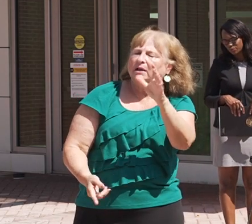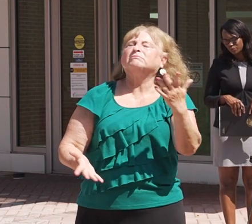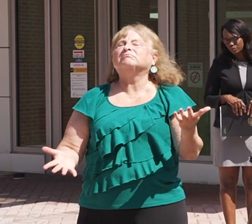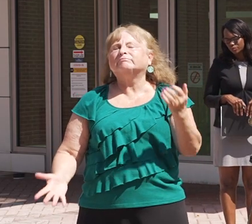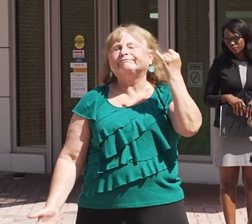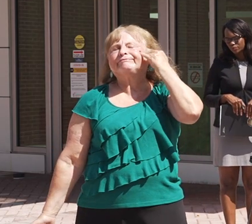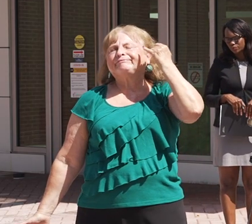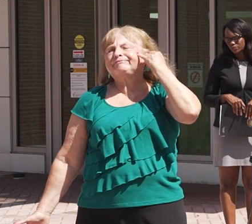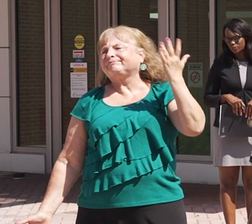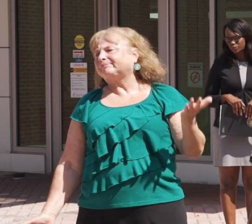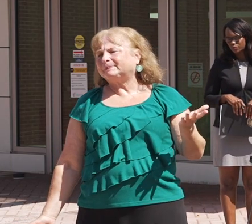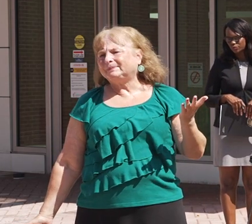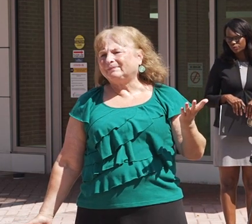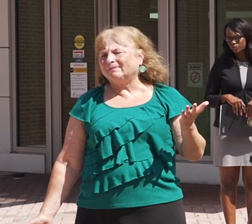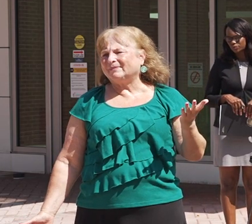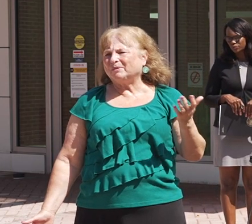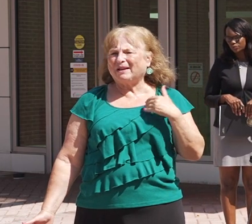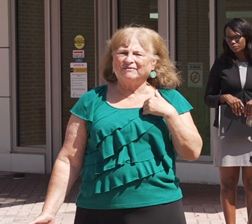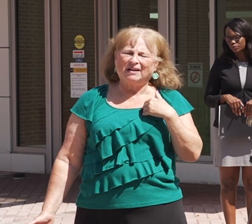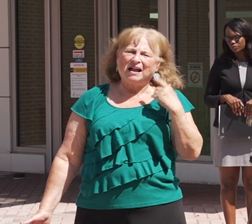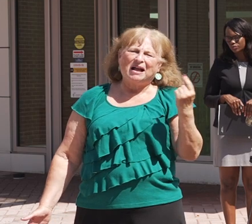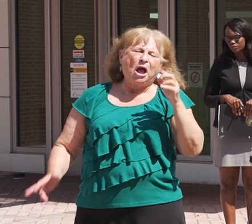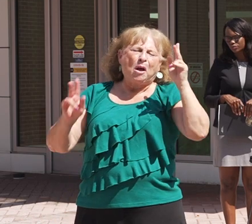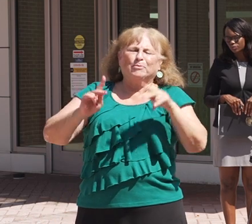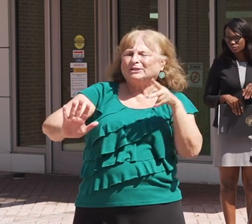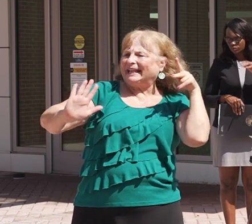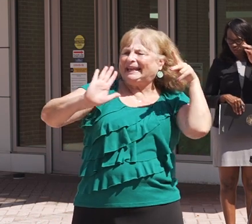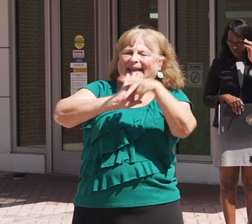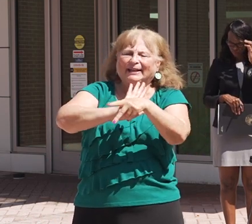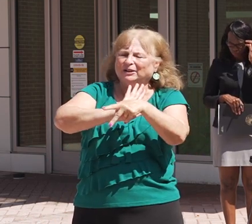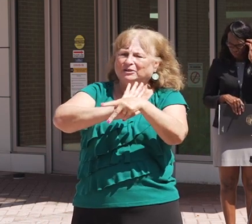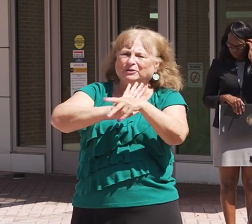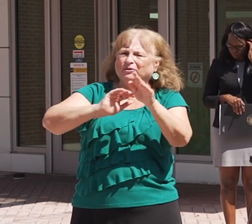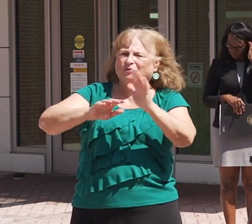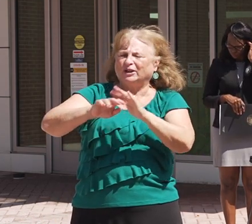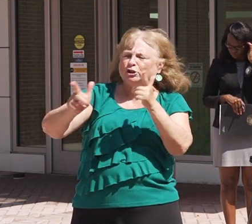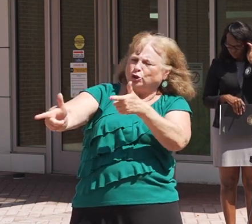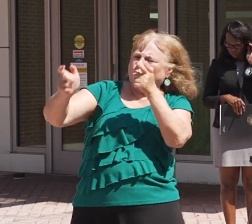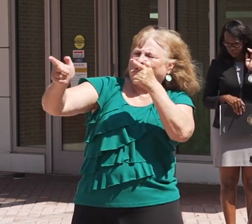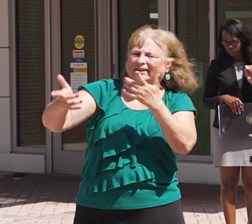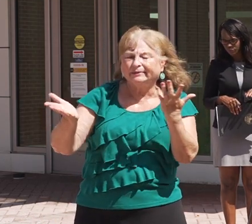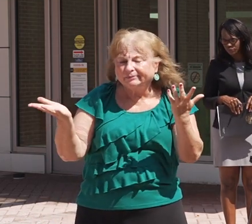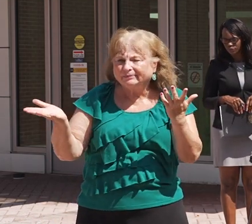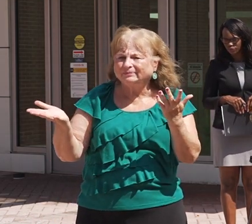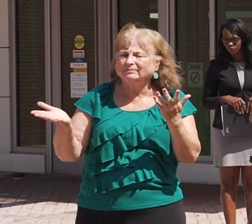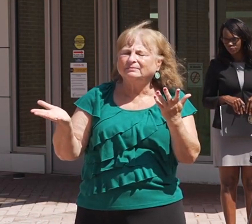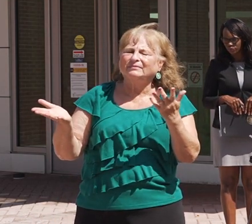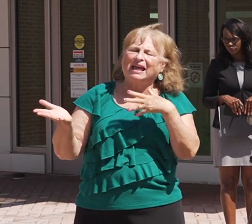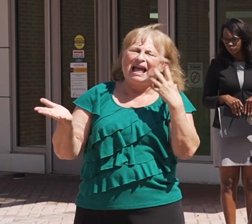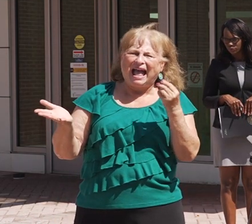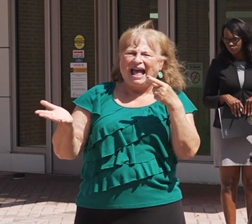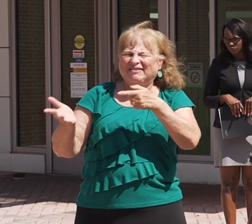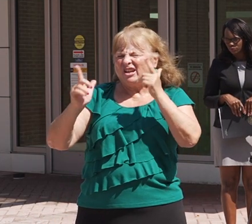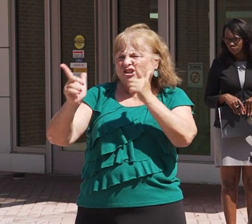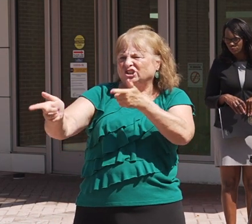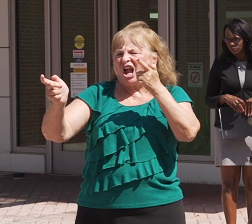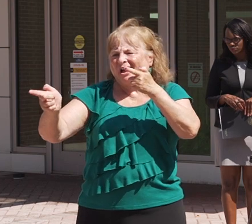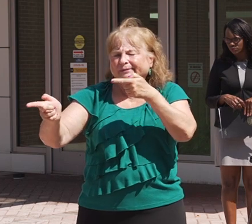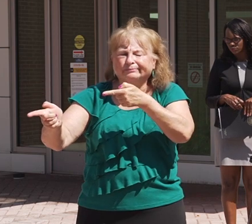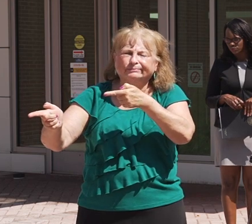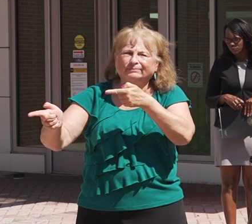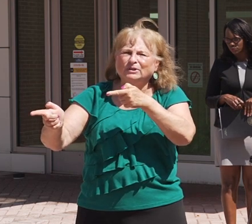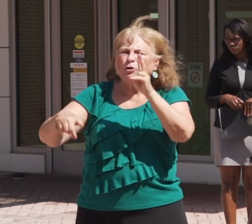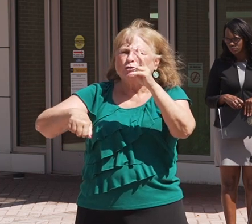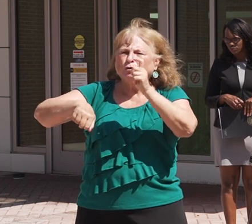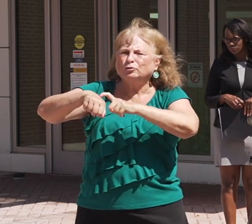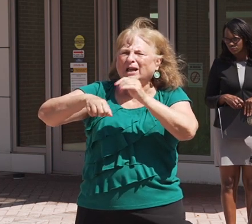say there was someone who was killed via a shooting, right? And they were shot